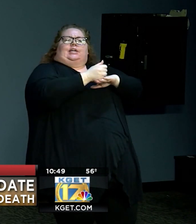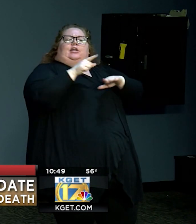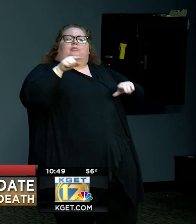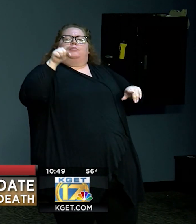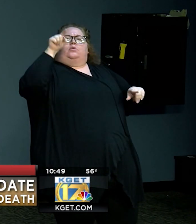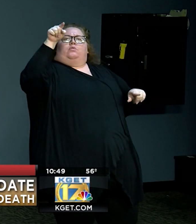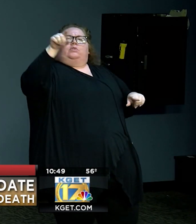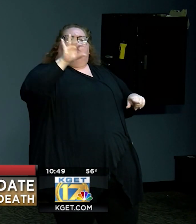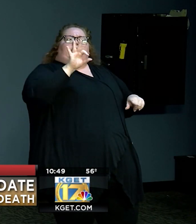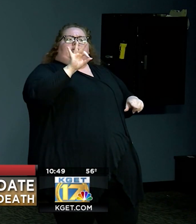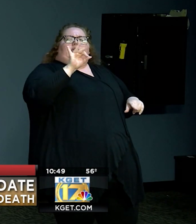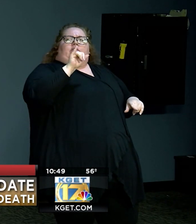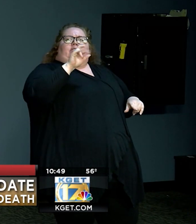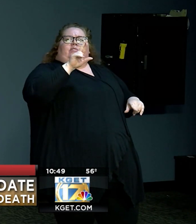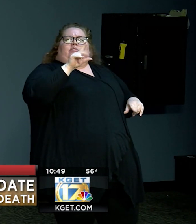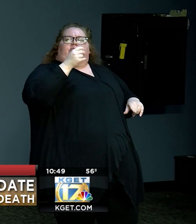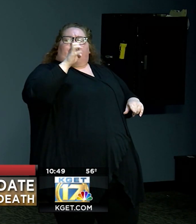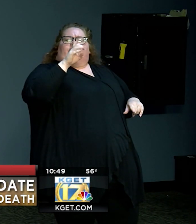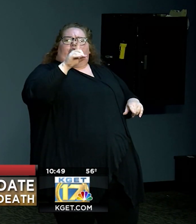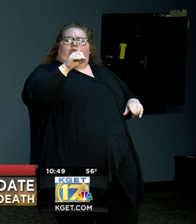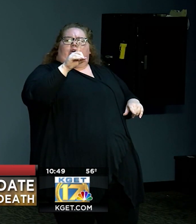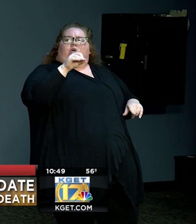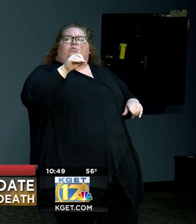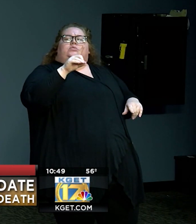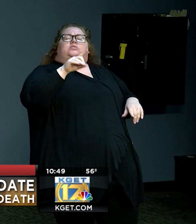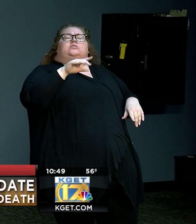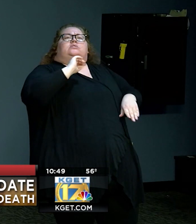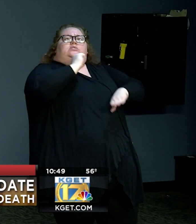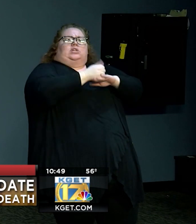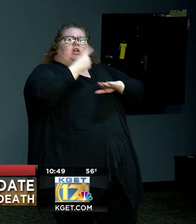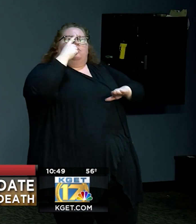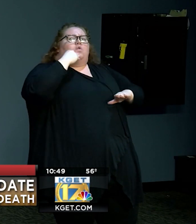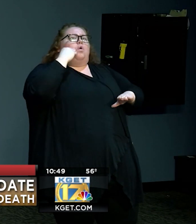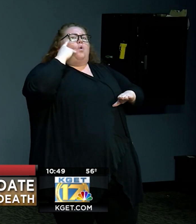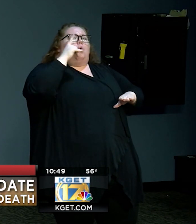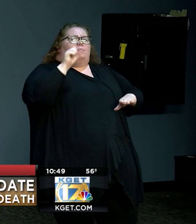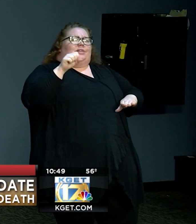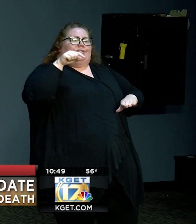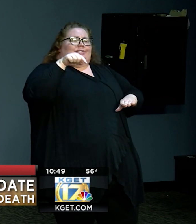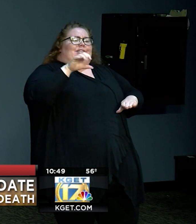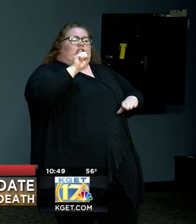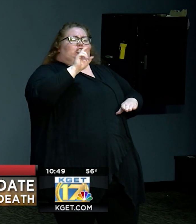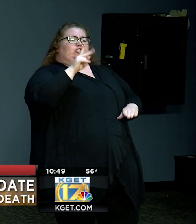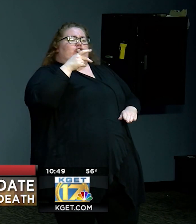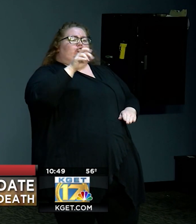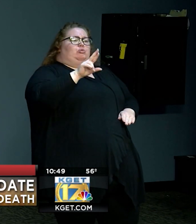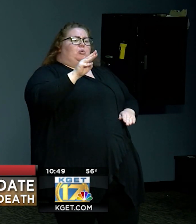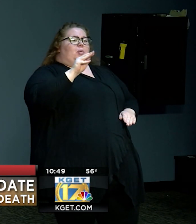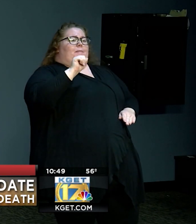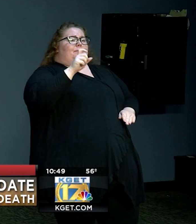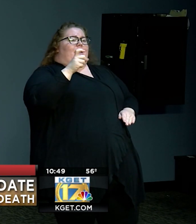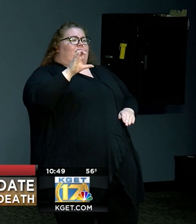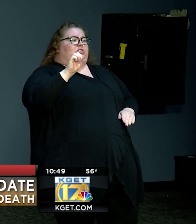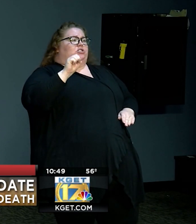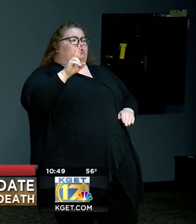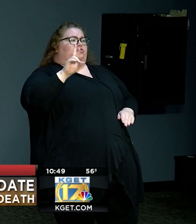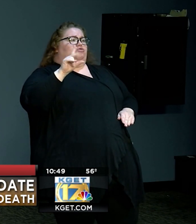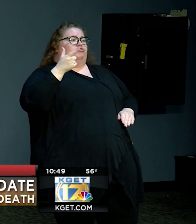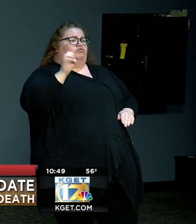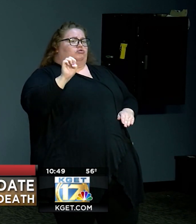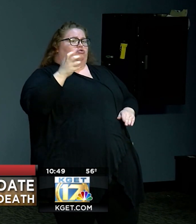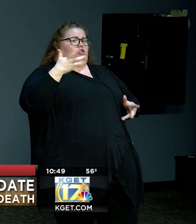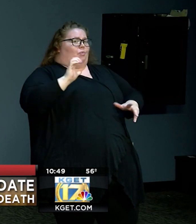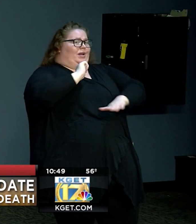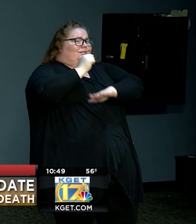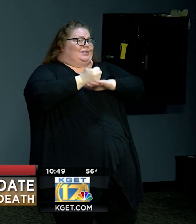set up for the homeless and in the event of this supermax surge, are those facilities already set up, being set up?